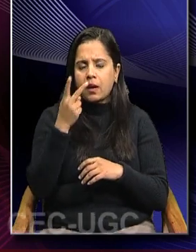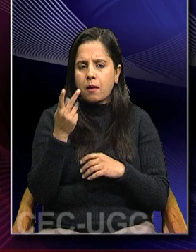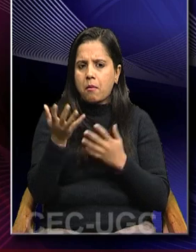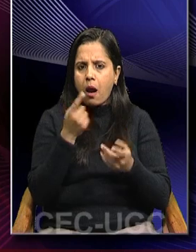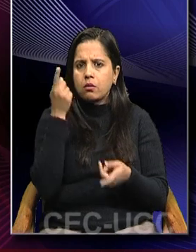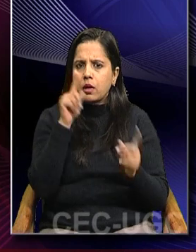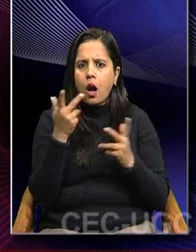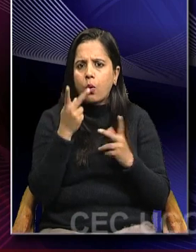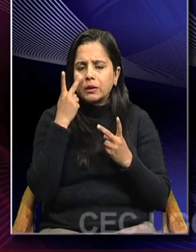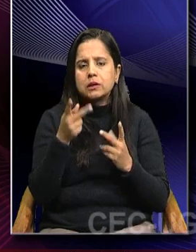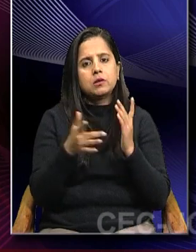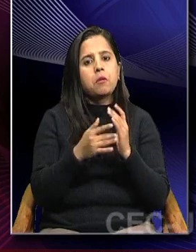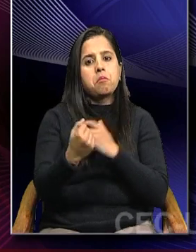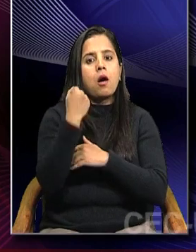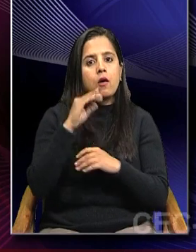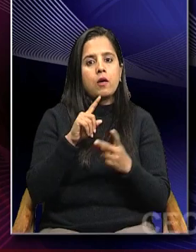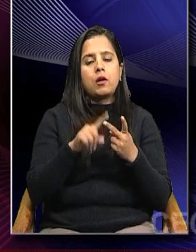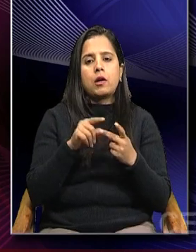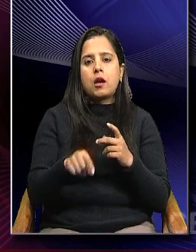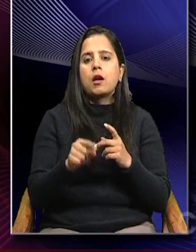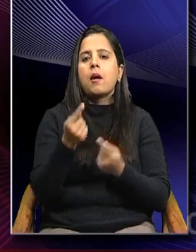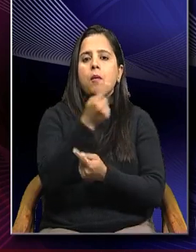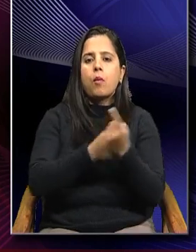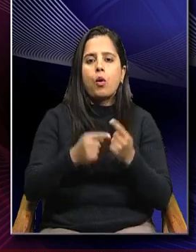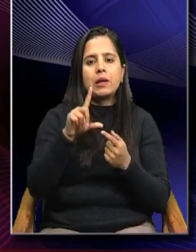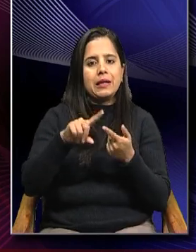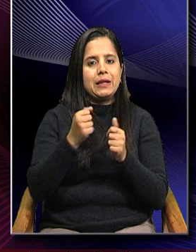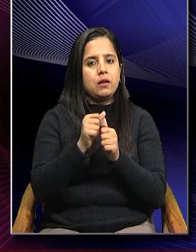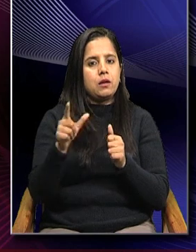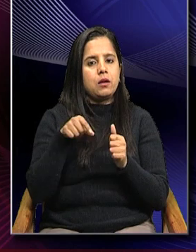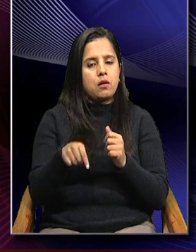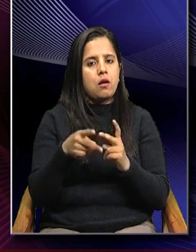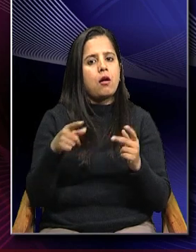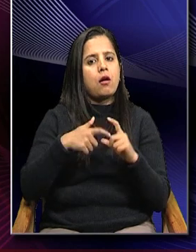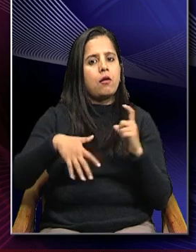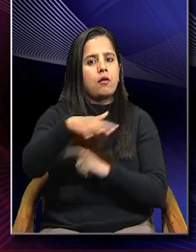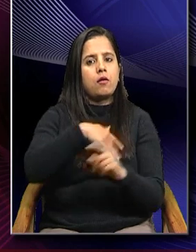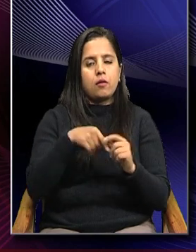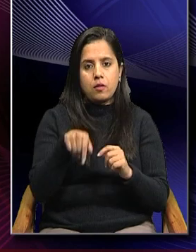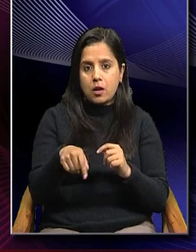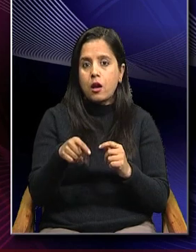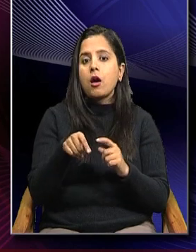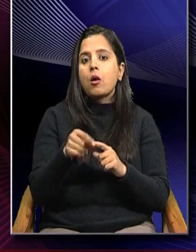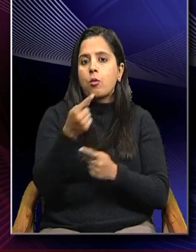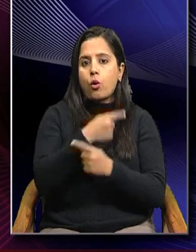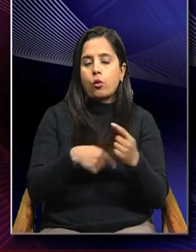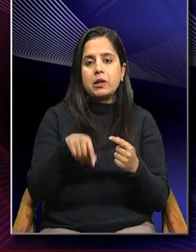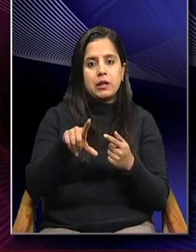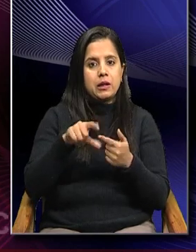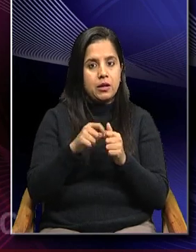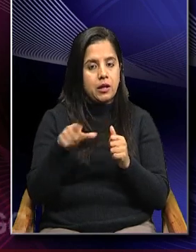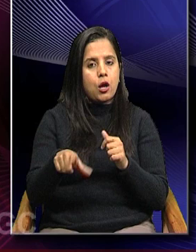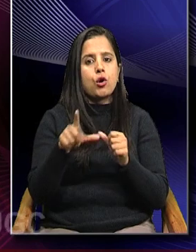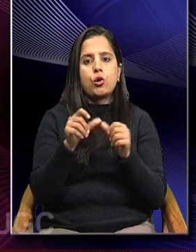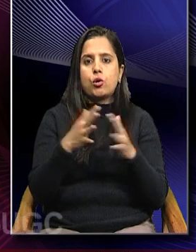strategies. Next is political legal environment, and it consists of since it is political legal, it consists of the